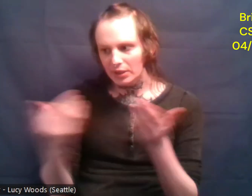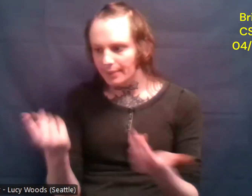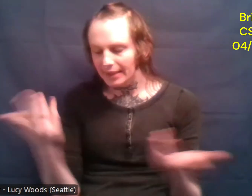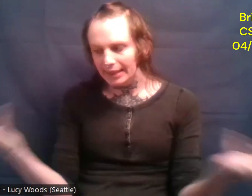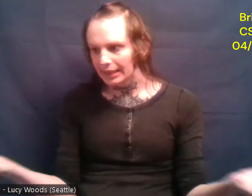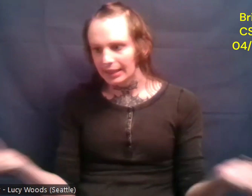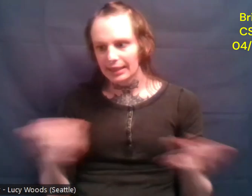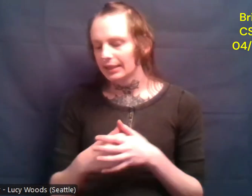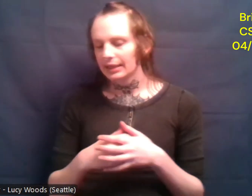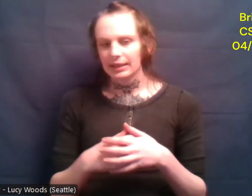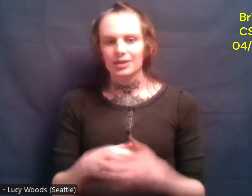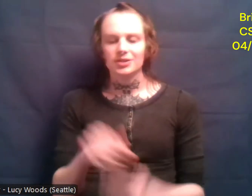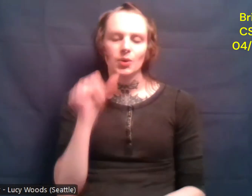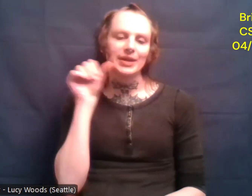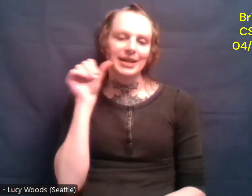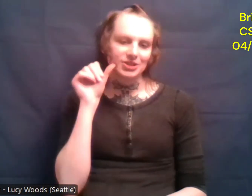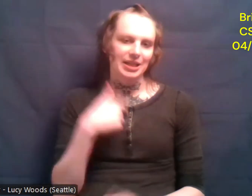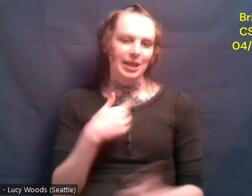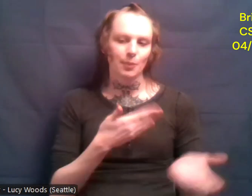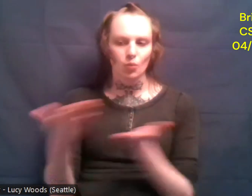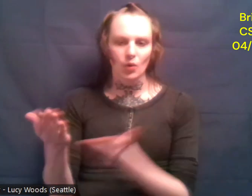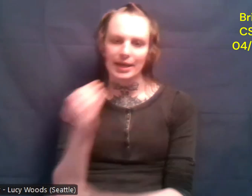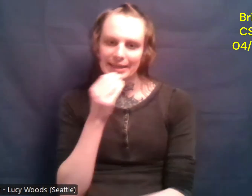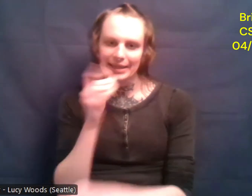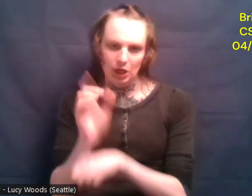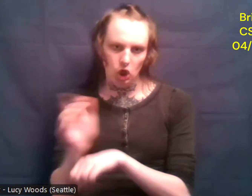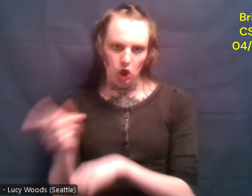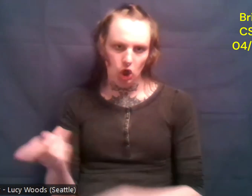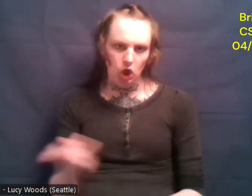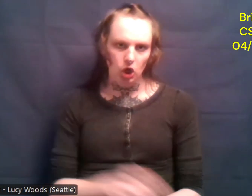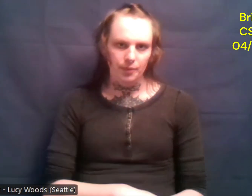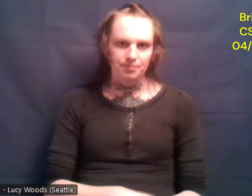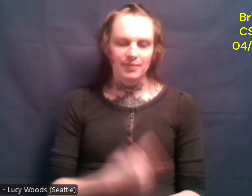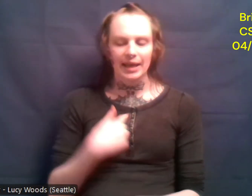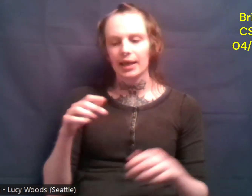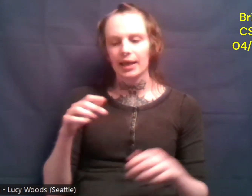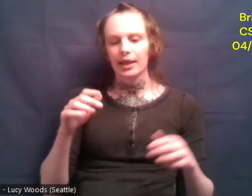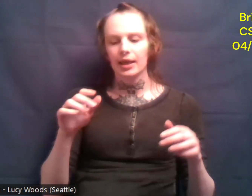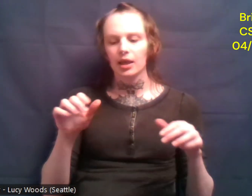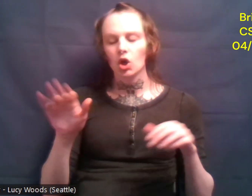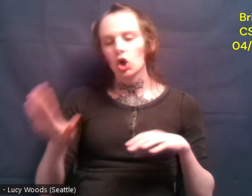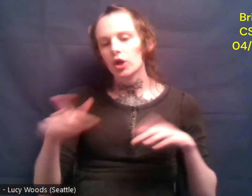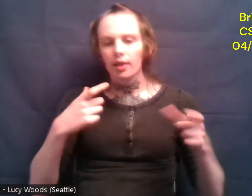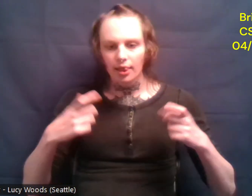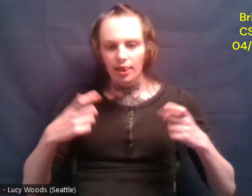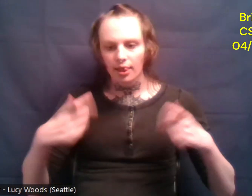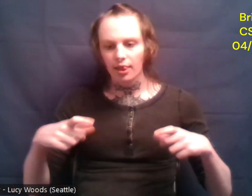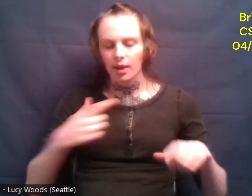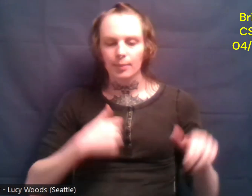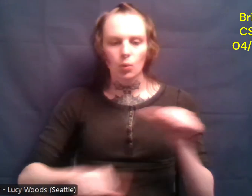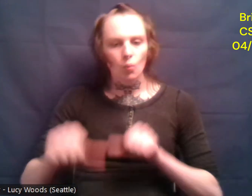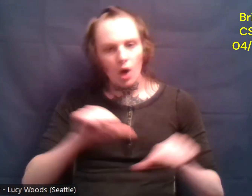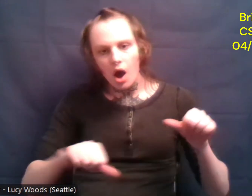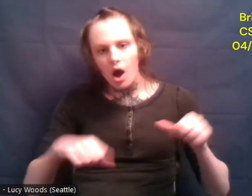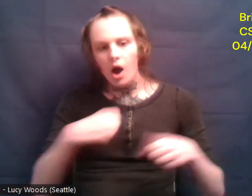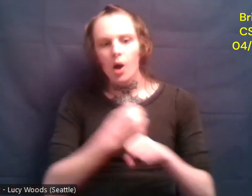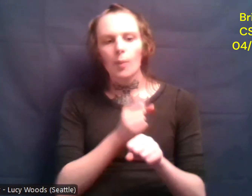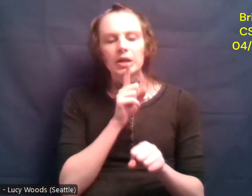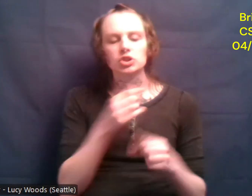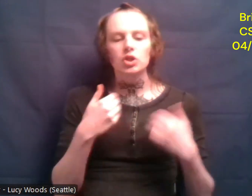yesterday I brought her dinner and like did her dishes and like made sure she had all of her ice packs and stuff. And